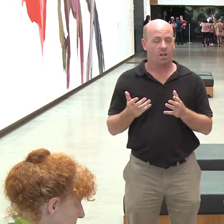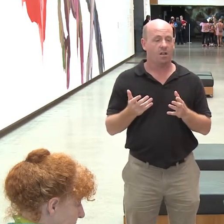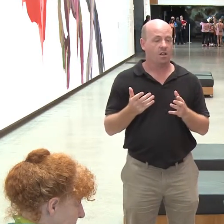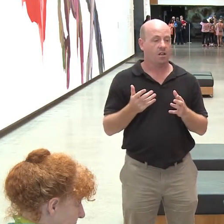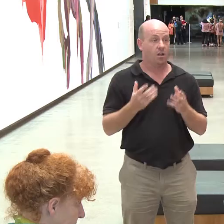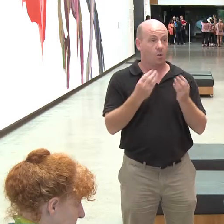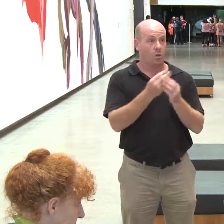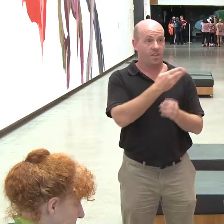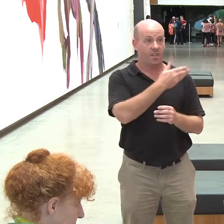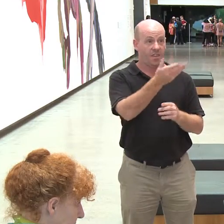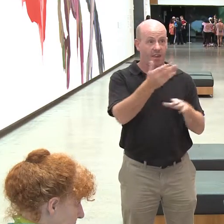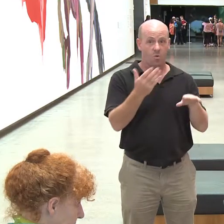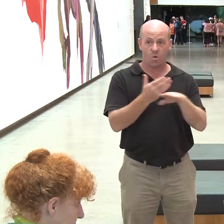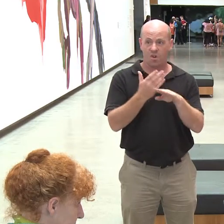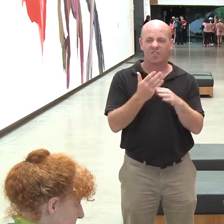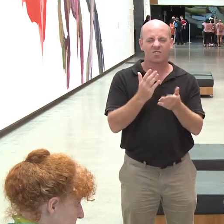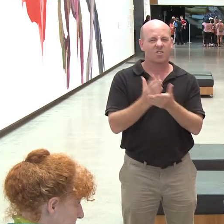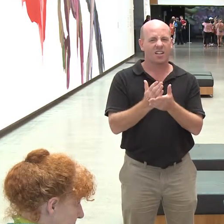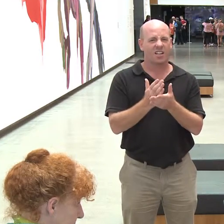In terms of this work, it was really...